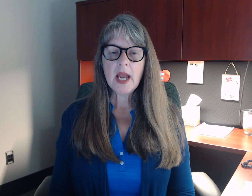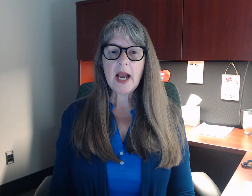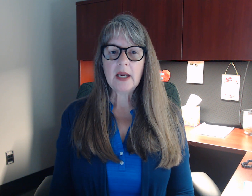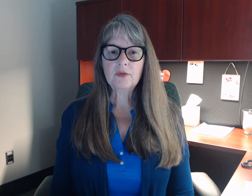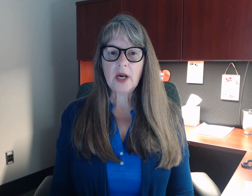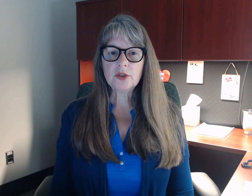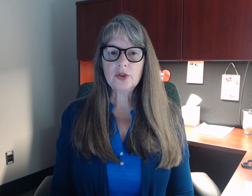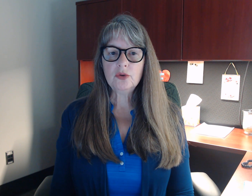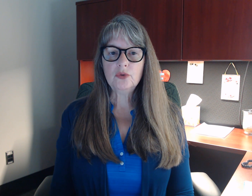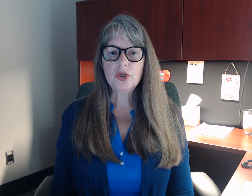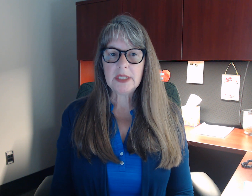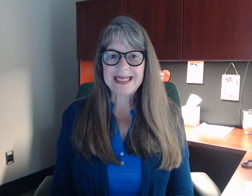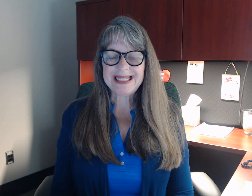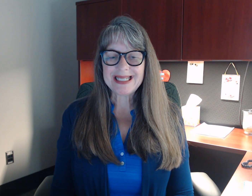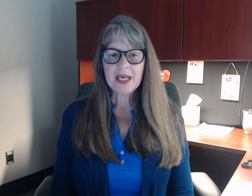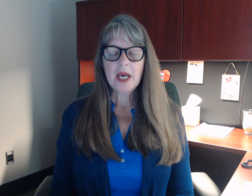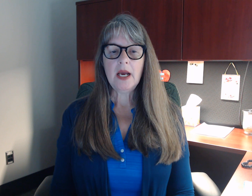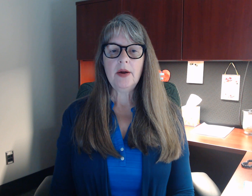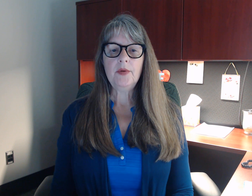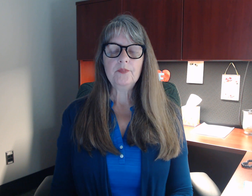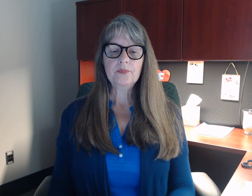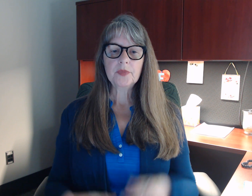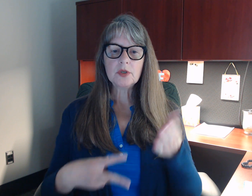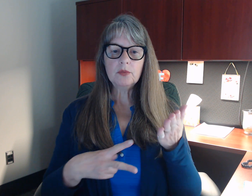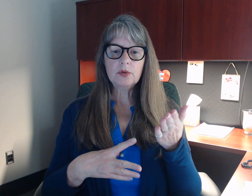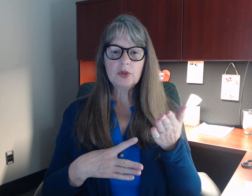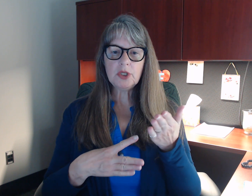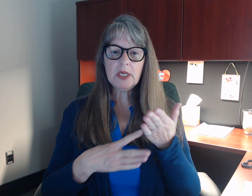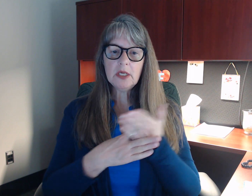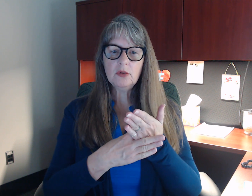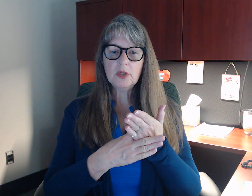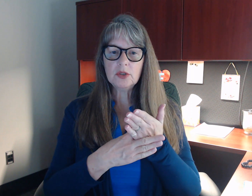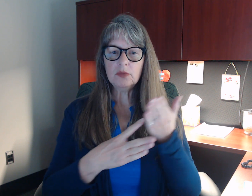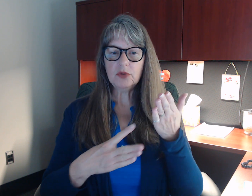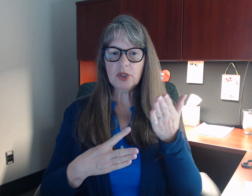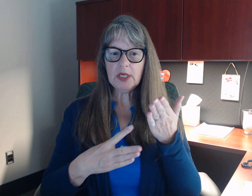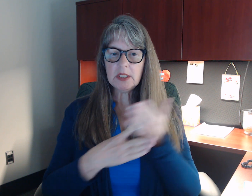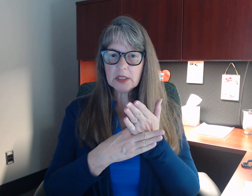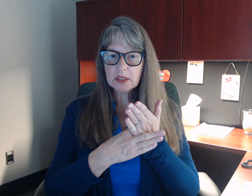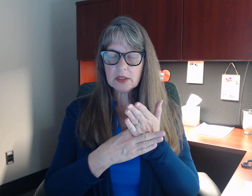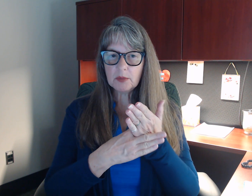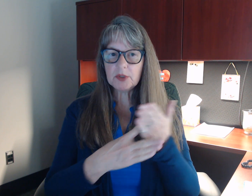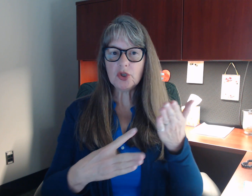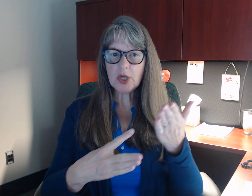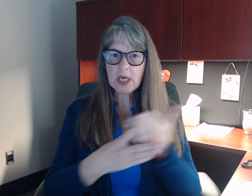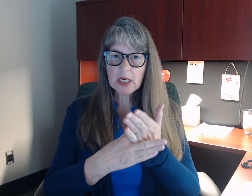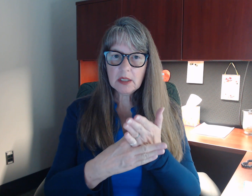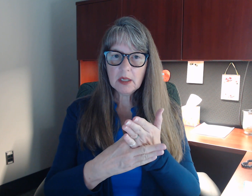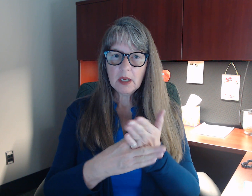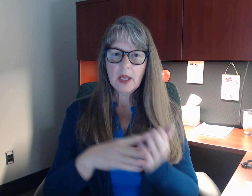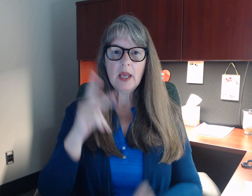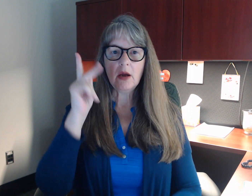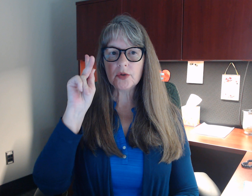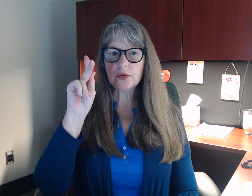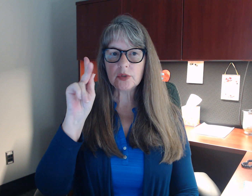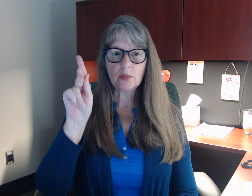I forgot to do cheat. So cheat, you can do cheat. Someone's cheating. And also this one with